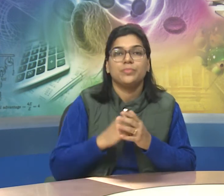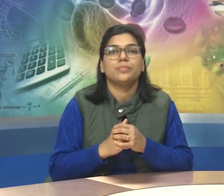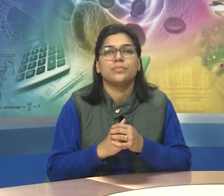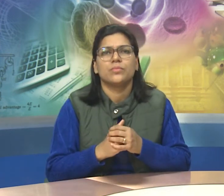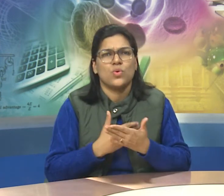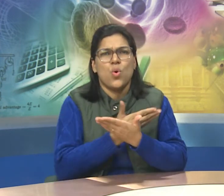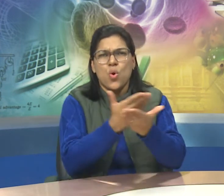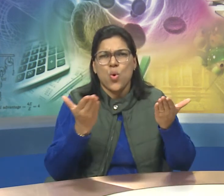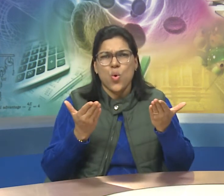Second point,